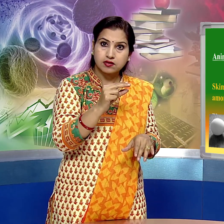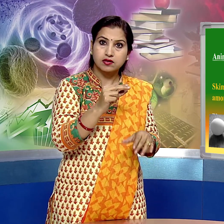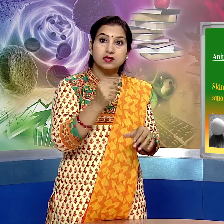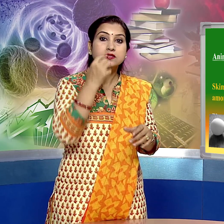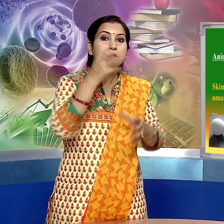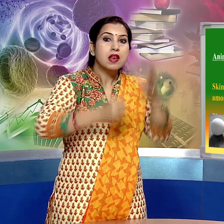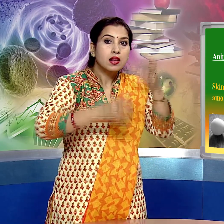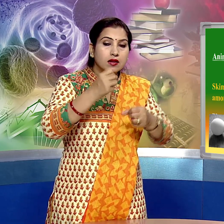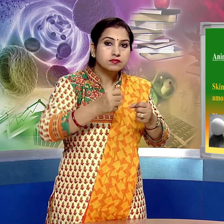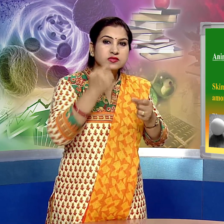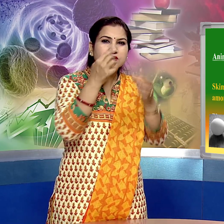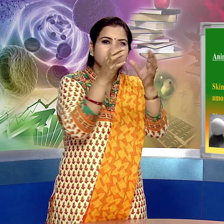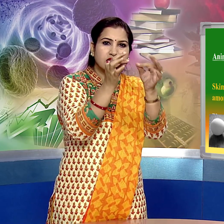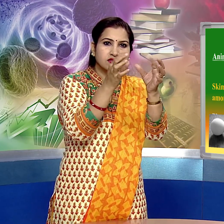whole milk, cheese.